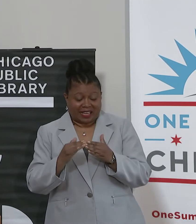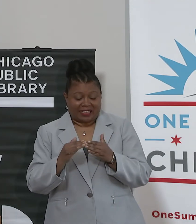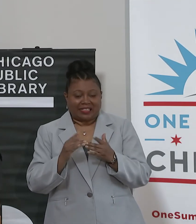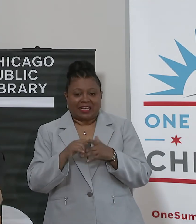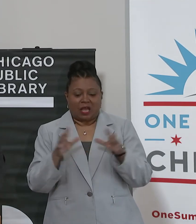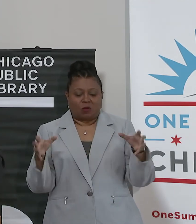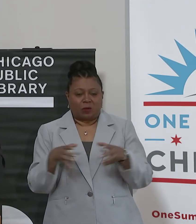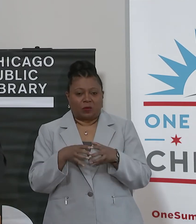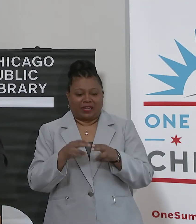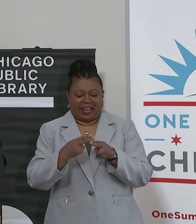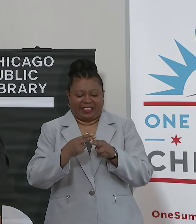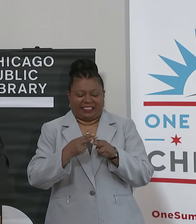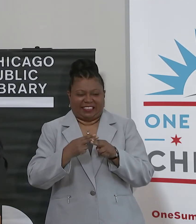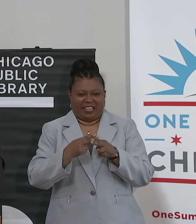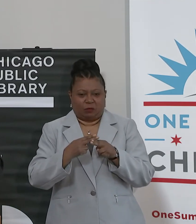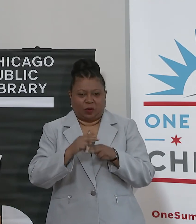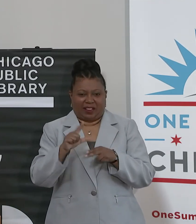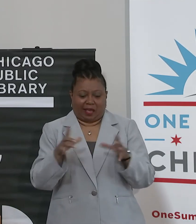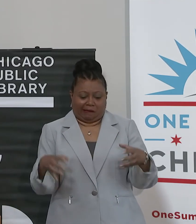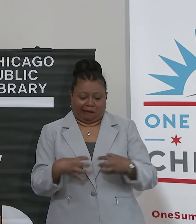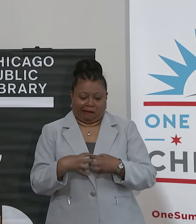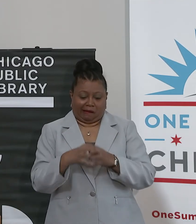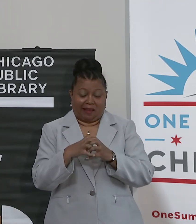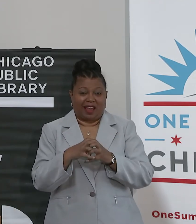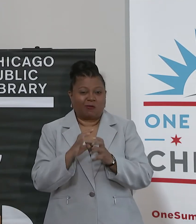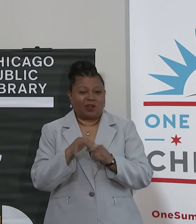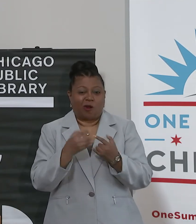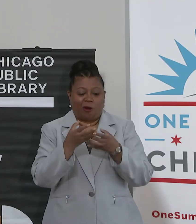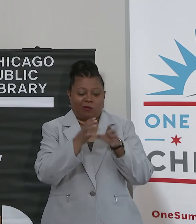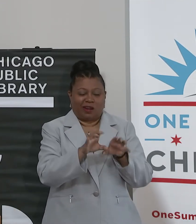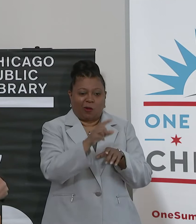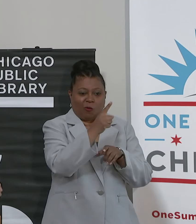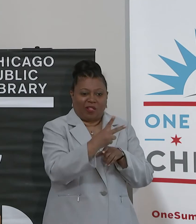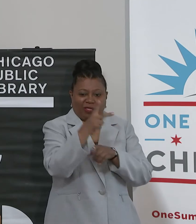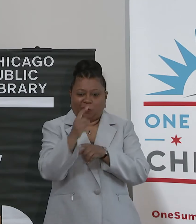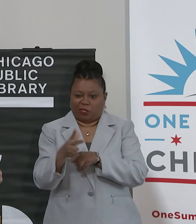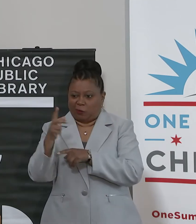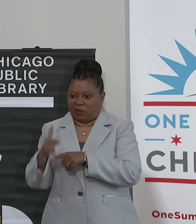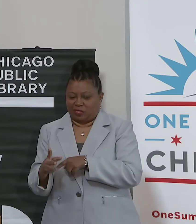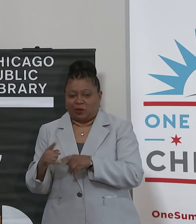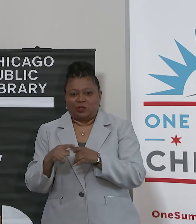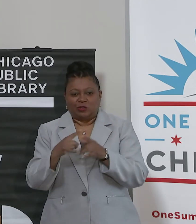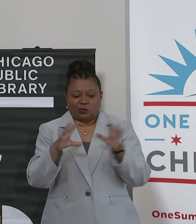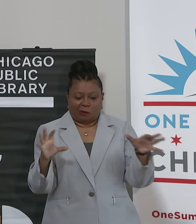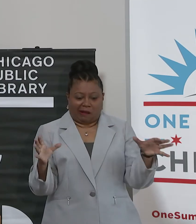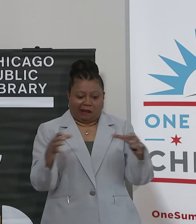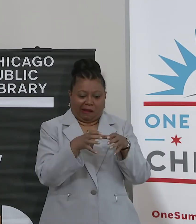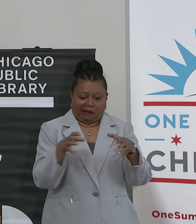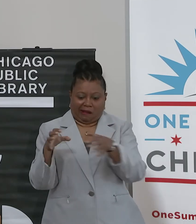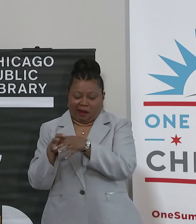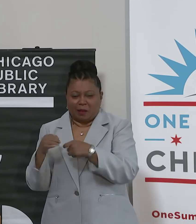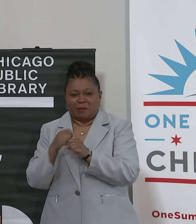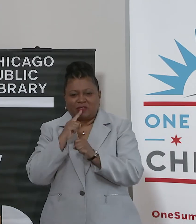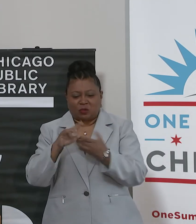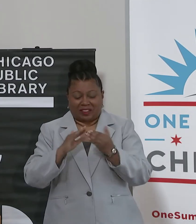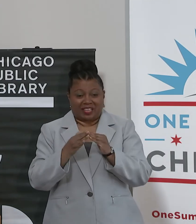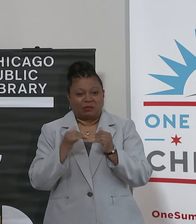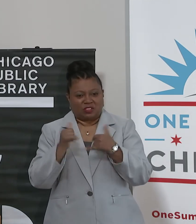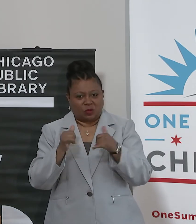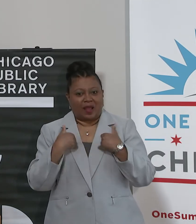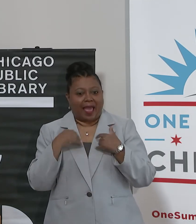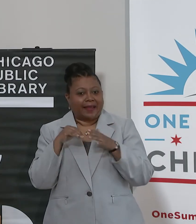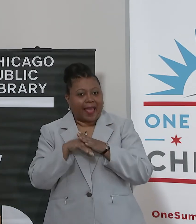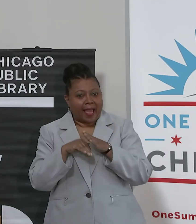and we put a temporary library together, and we all split it a third to bridge the gap to make sure the community still